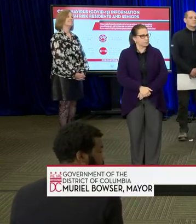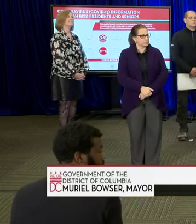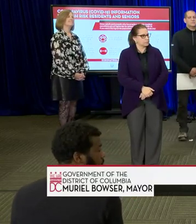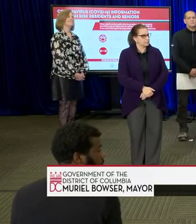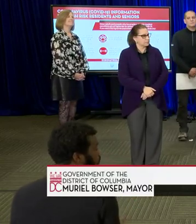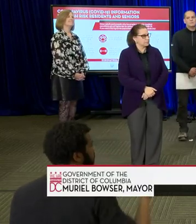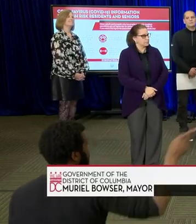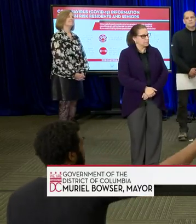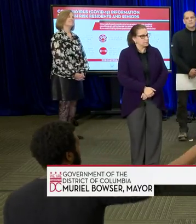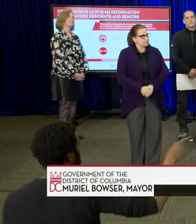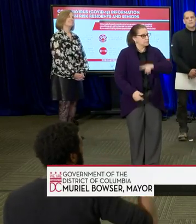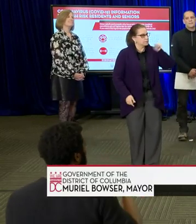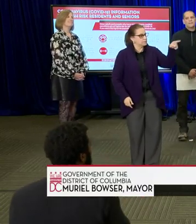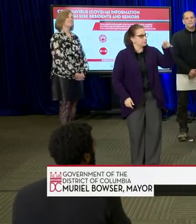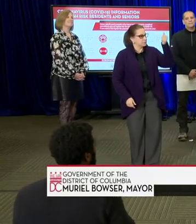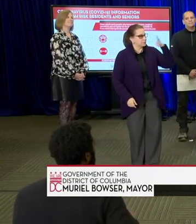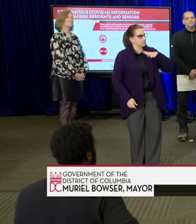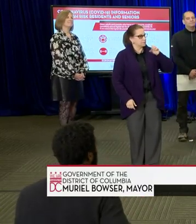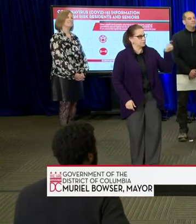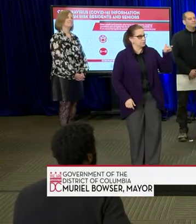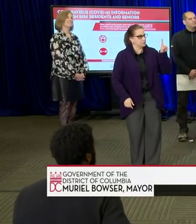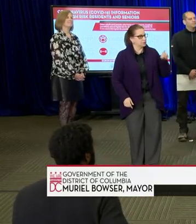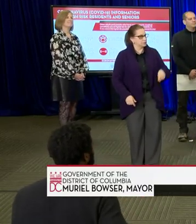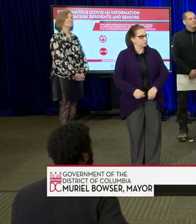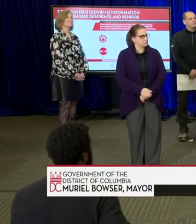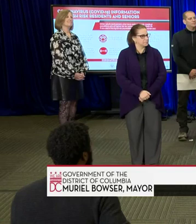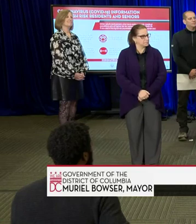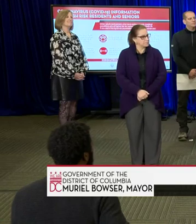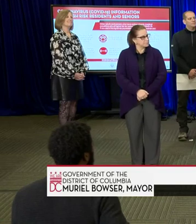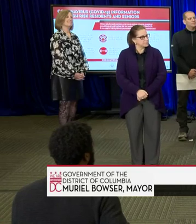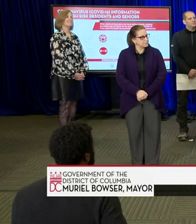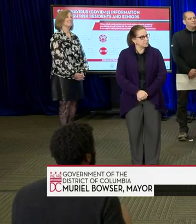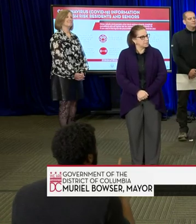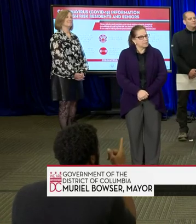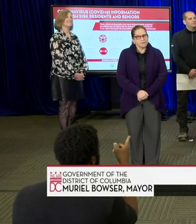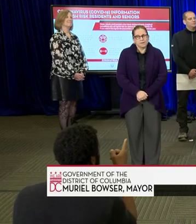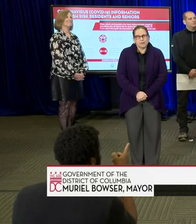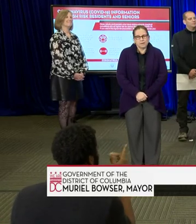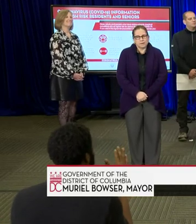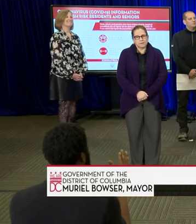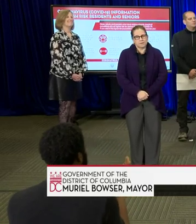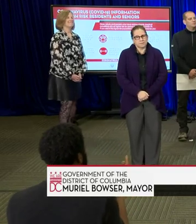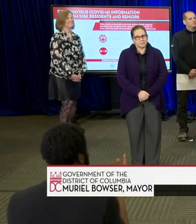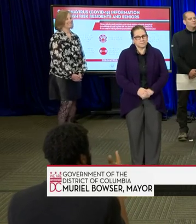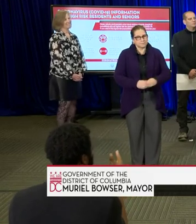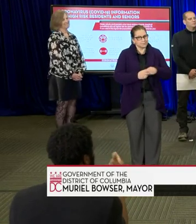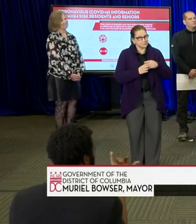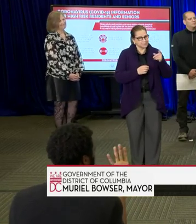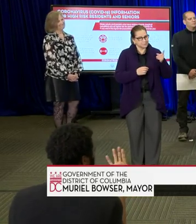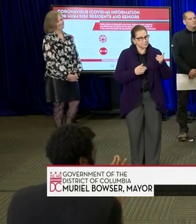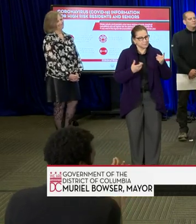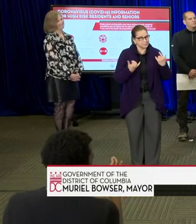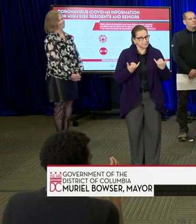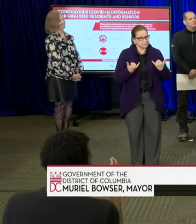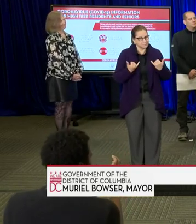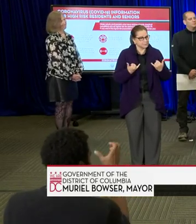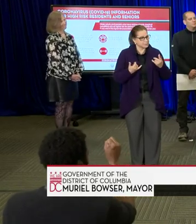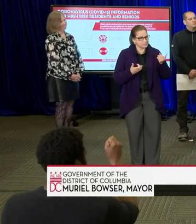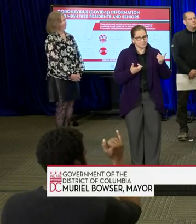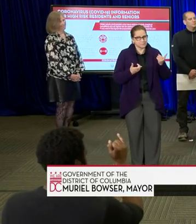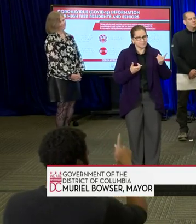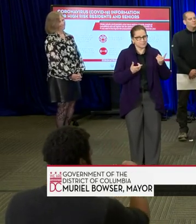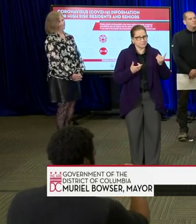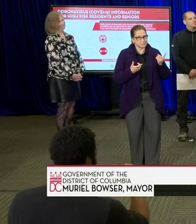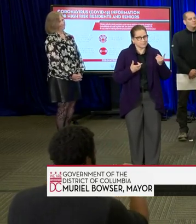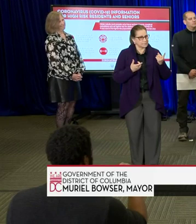Mayor Bowser, you seem not want to go to the step of ordering a shelter in place. What about how close